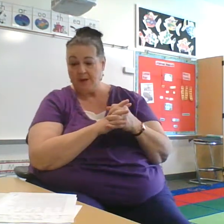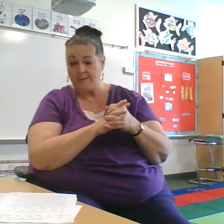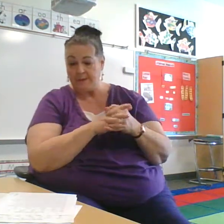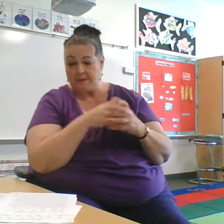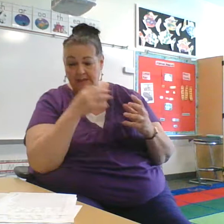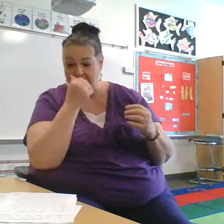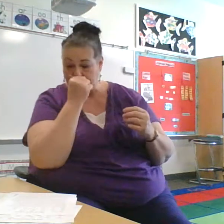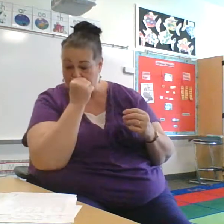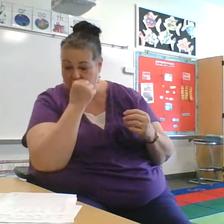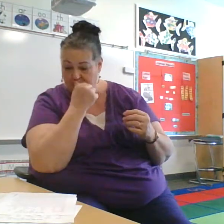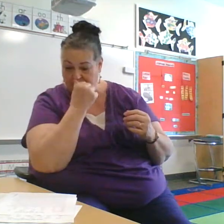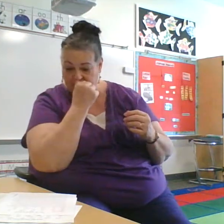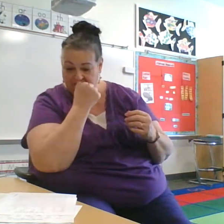to be more specific.